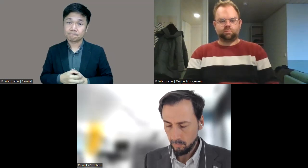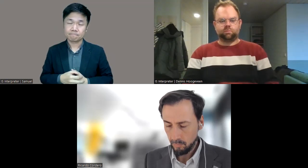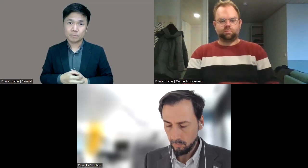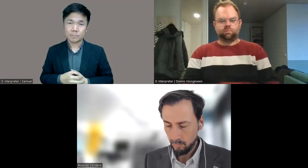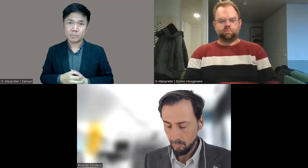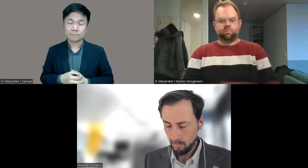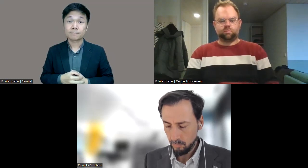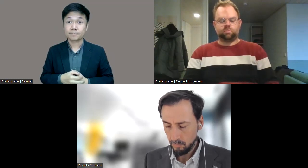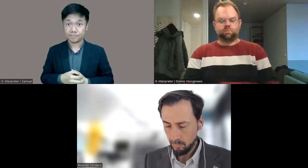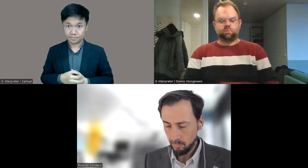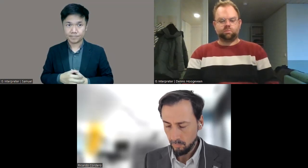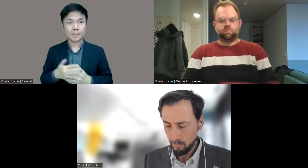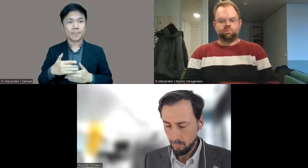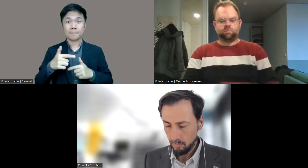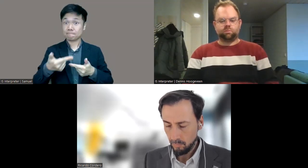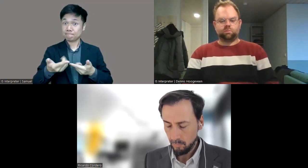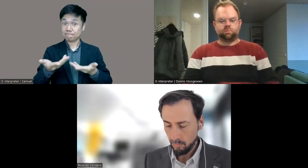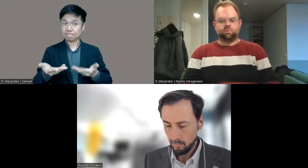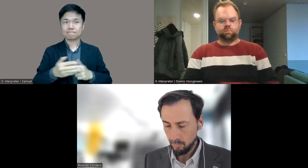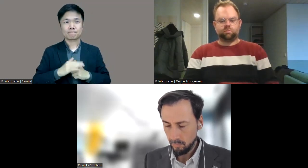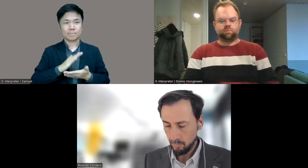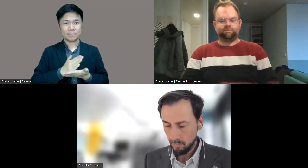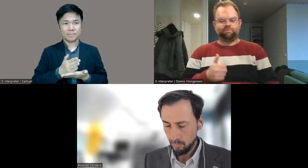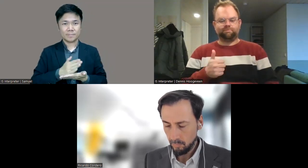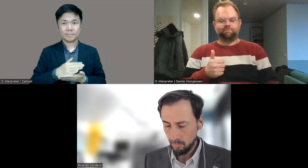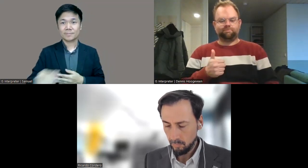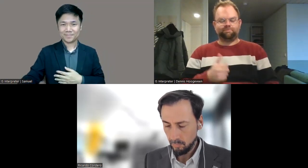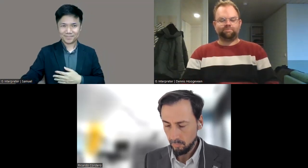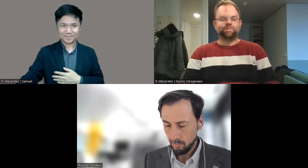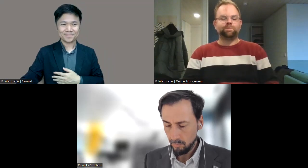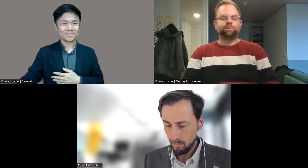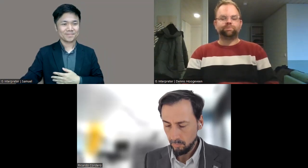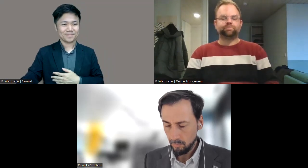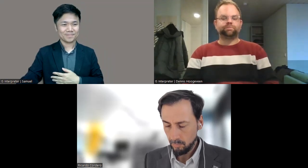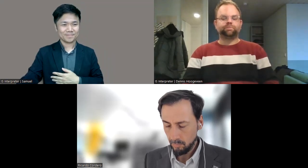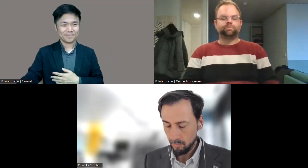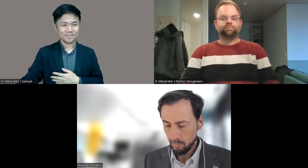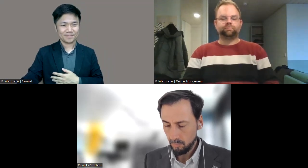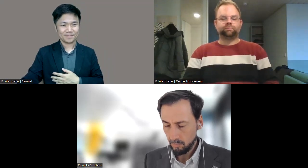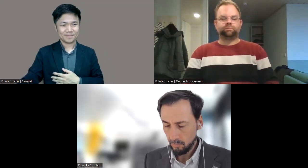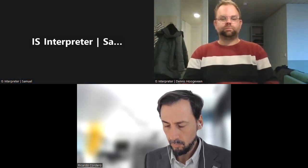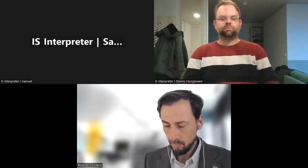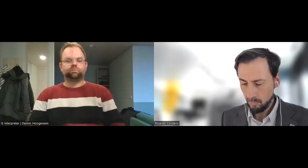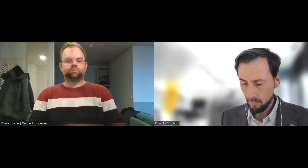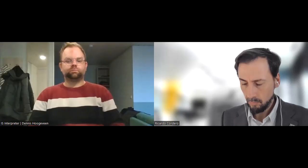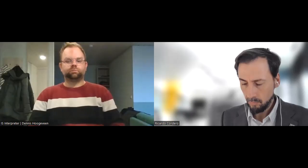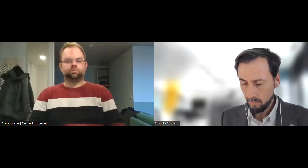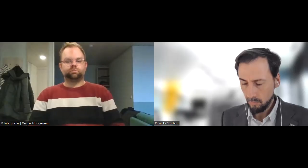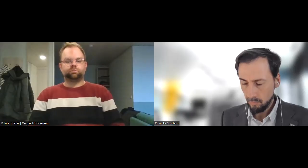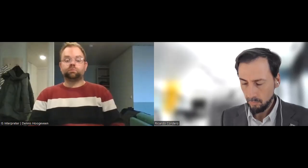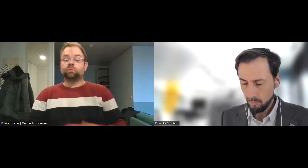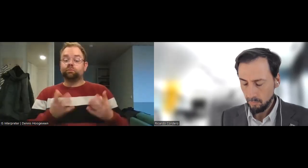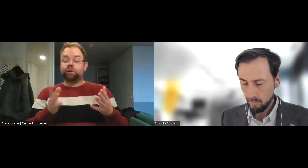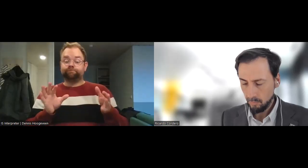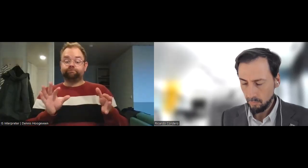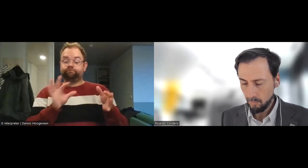when it comes to organizations of persons with disabilities in the global forum, in the global context, I think the